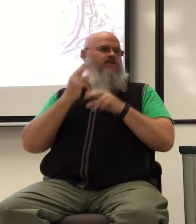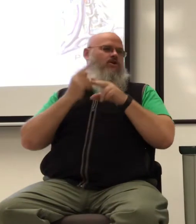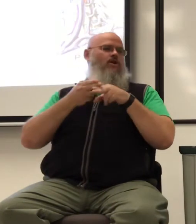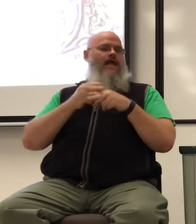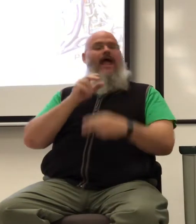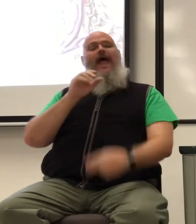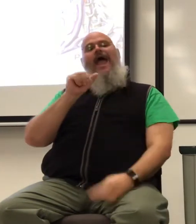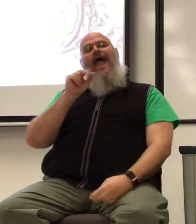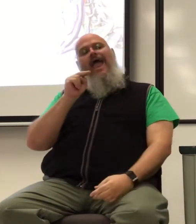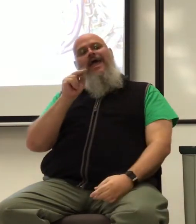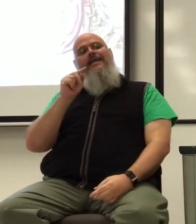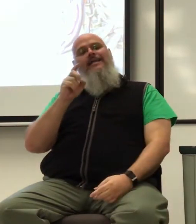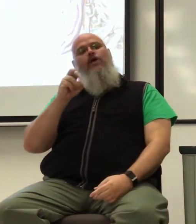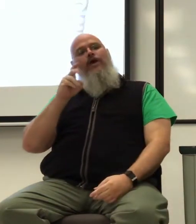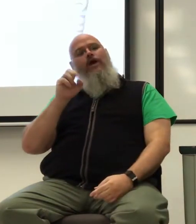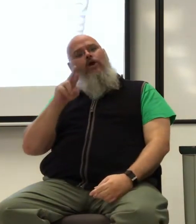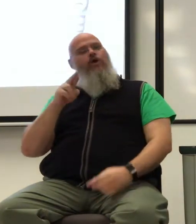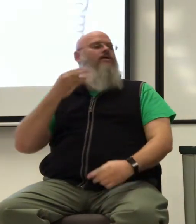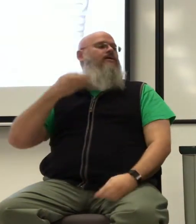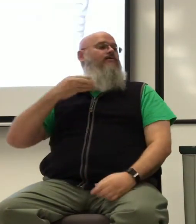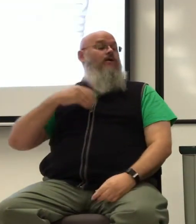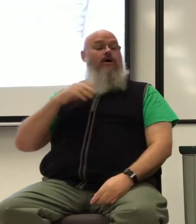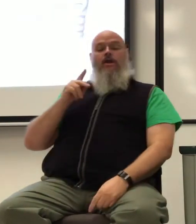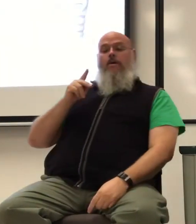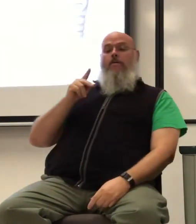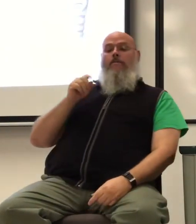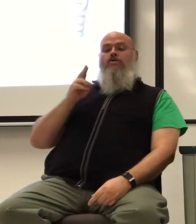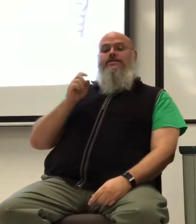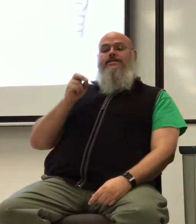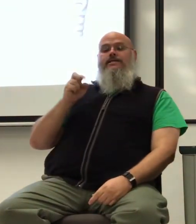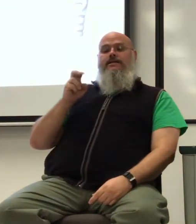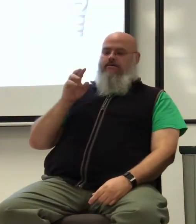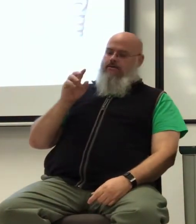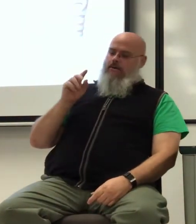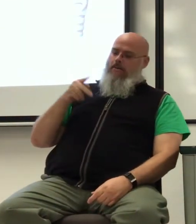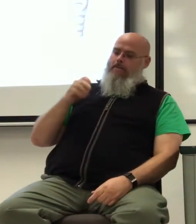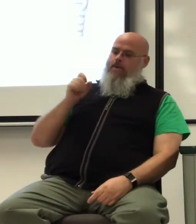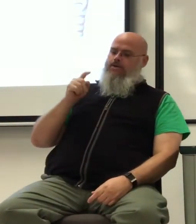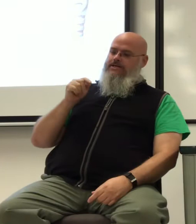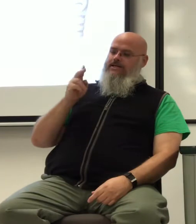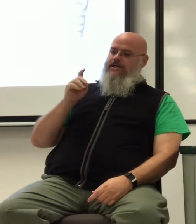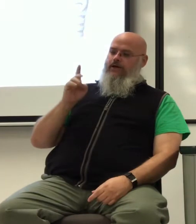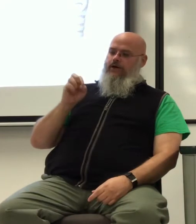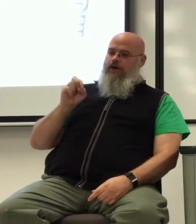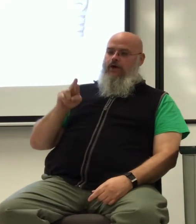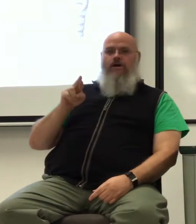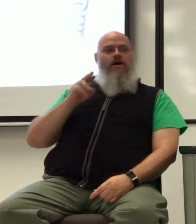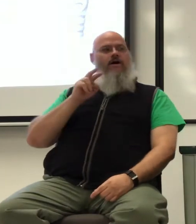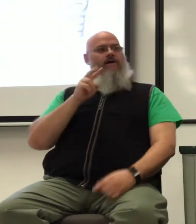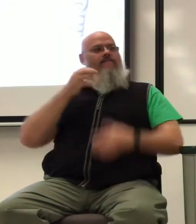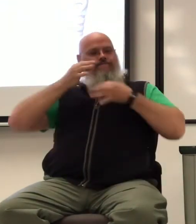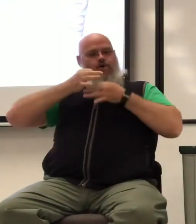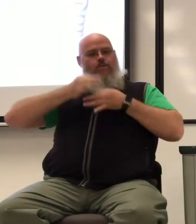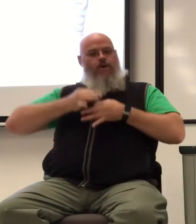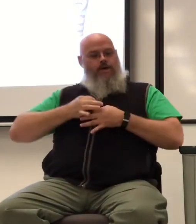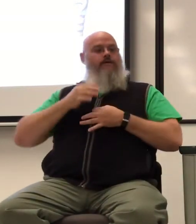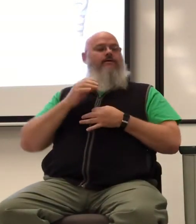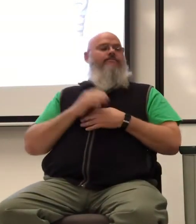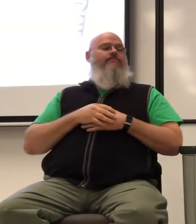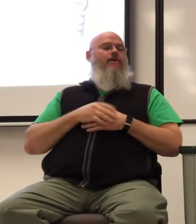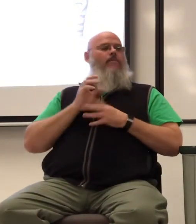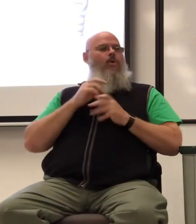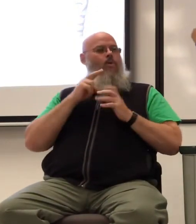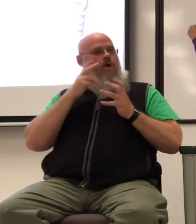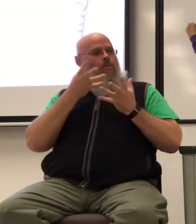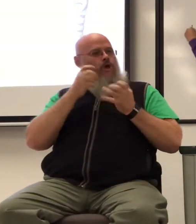The posterior neck would be the cervical vertebra. But we want you to know and be able to identify the laryngeal